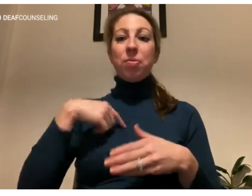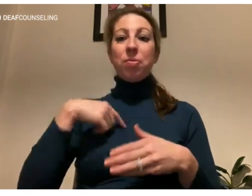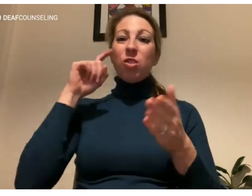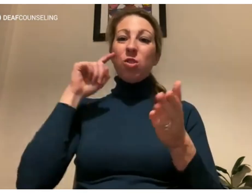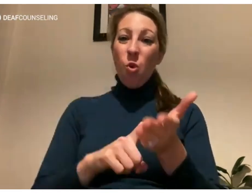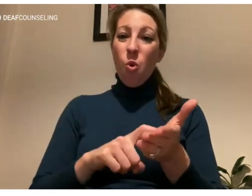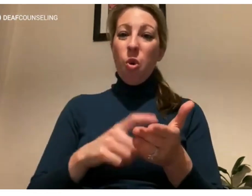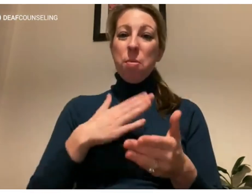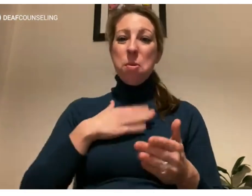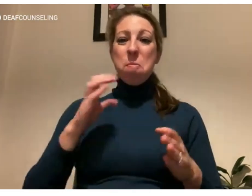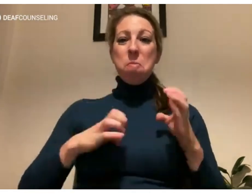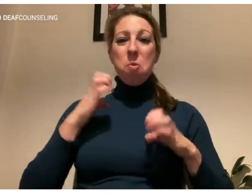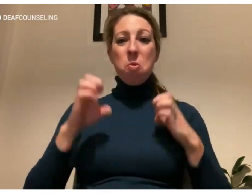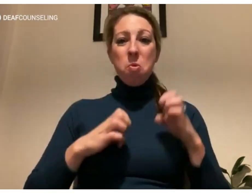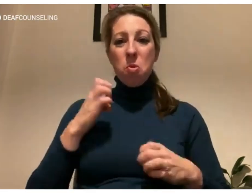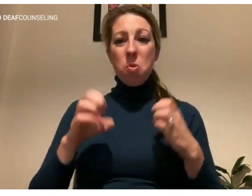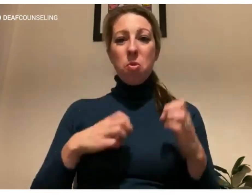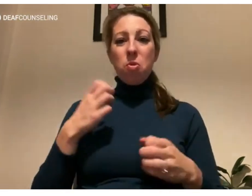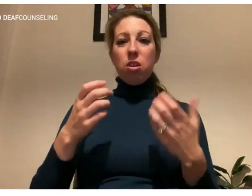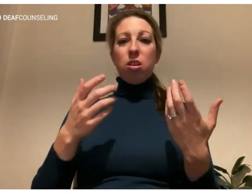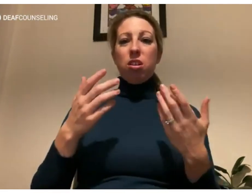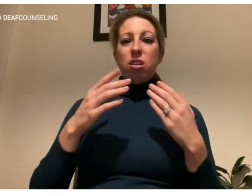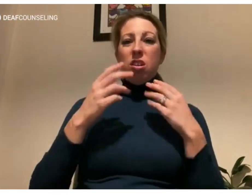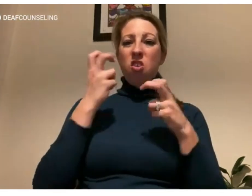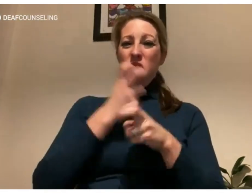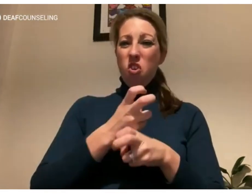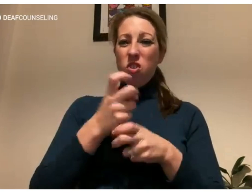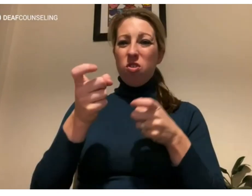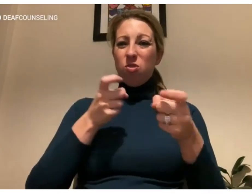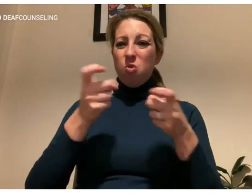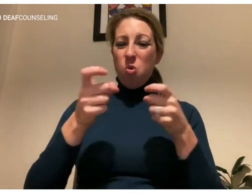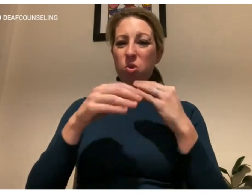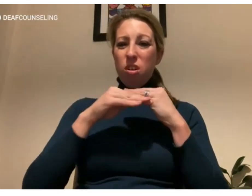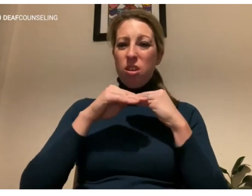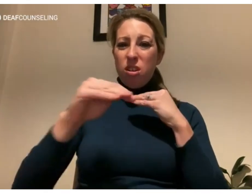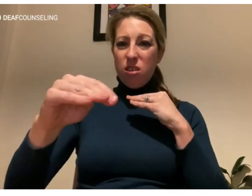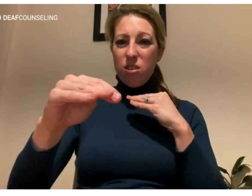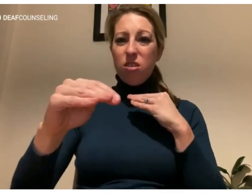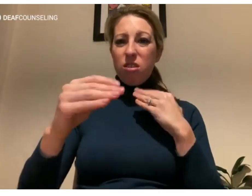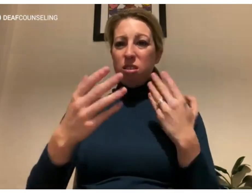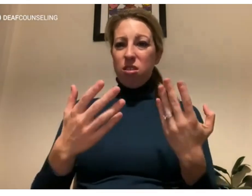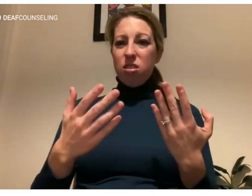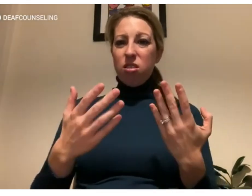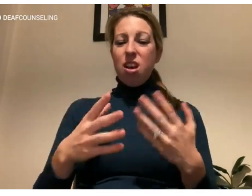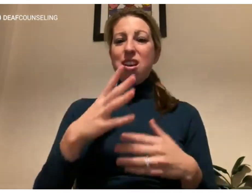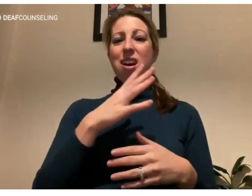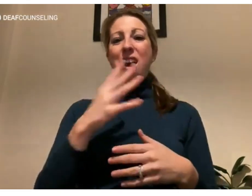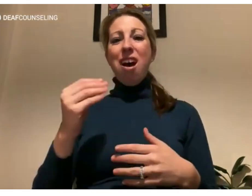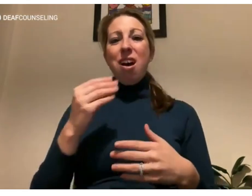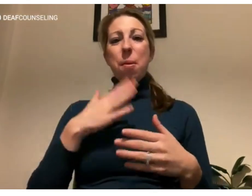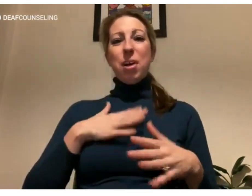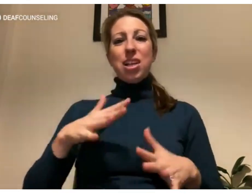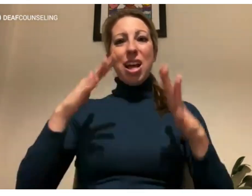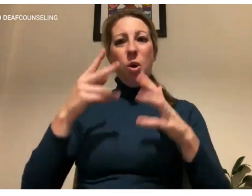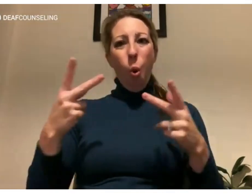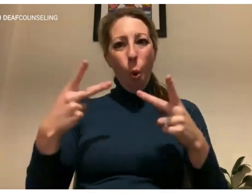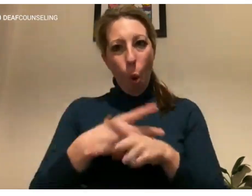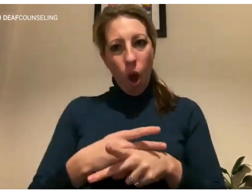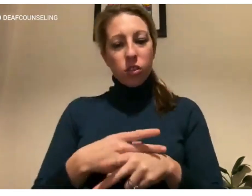Going forward, I've noticed that my emotions are a lot harder to manage and stabilize.